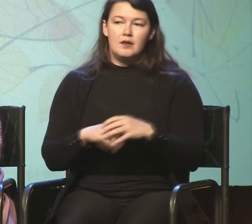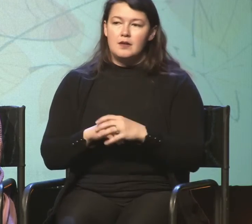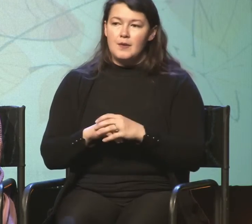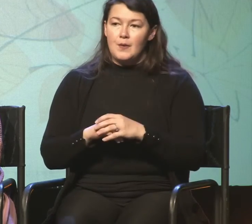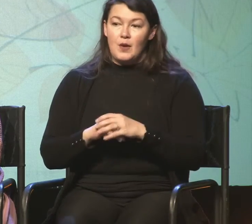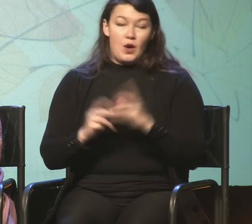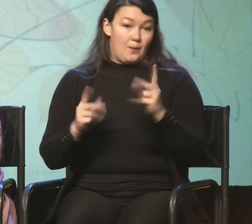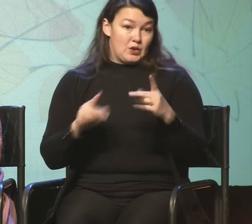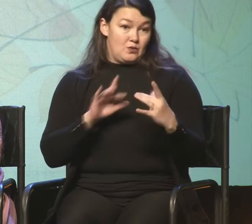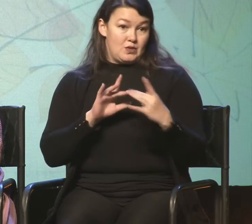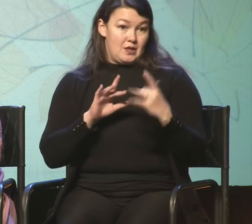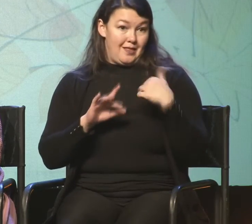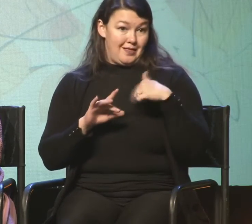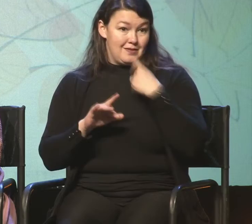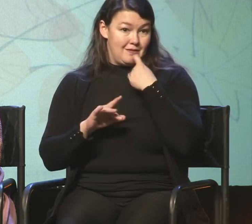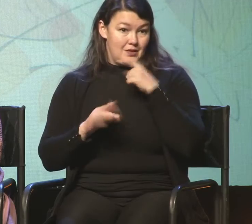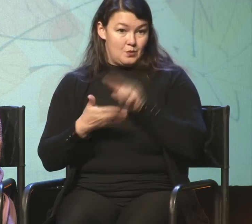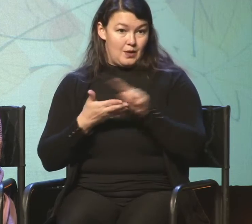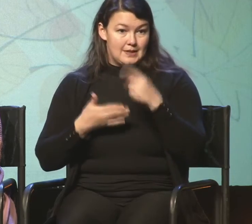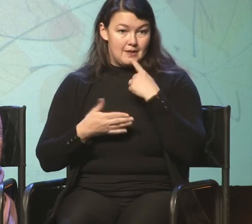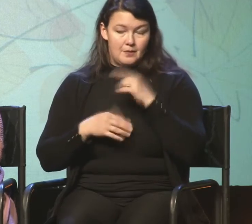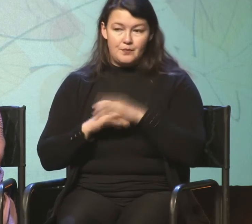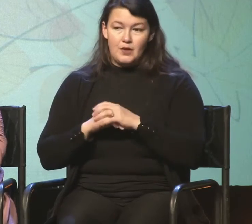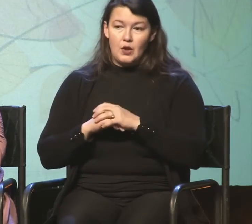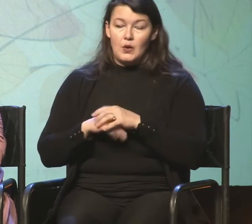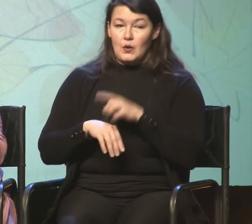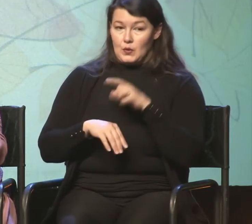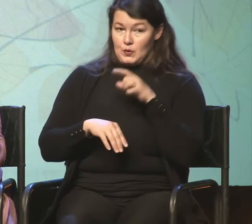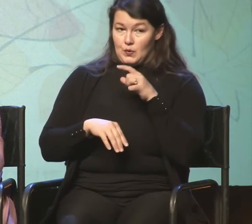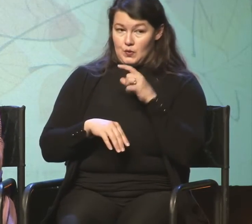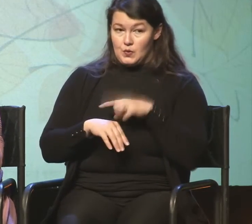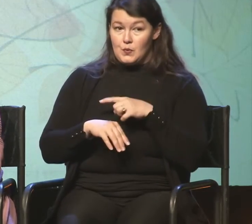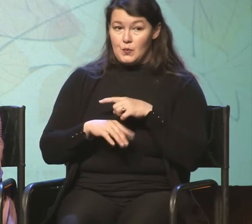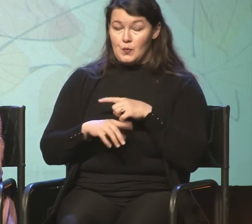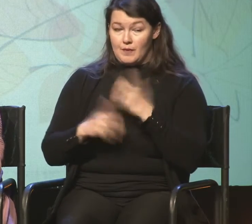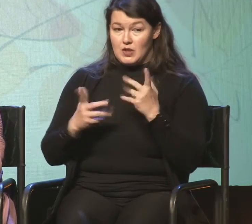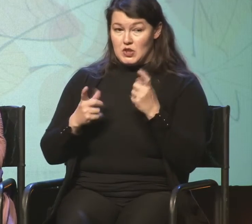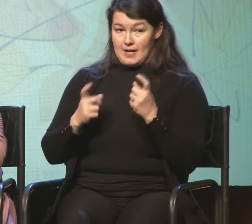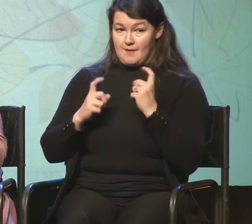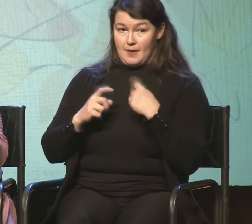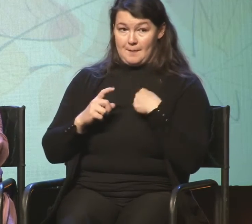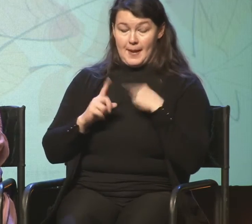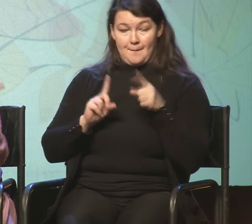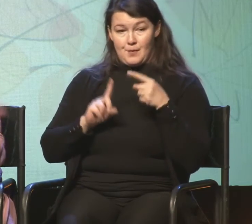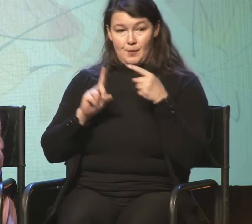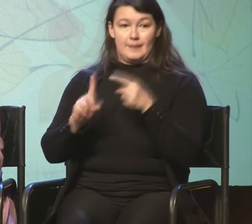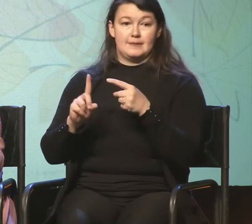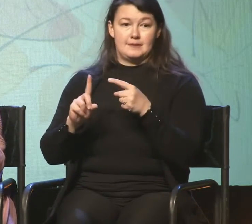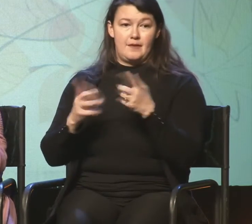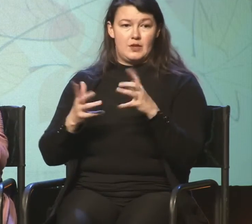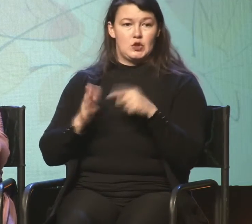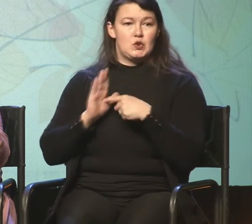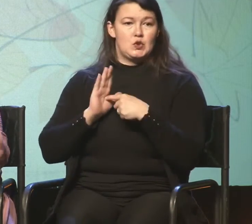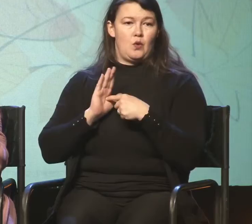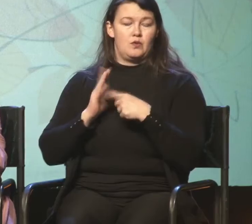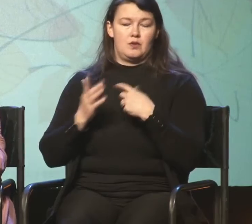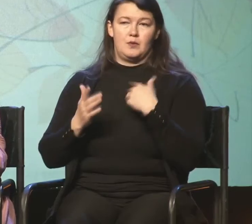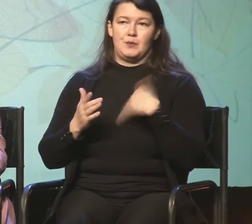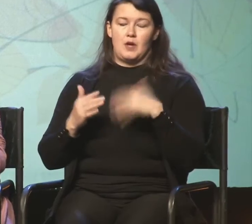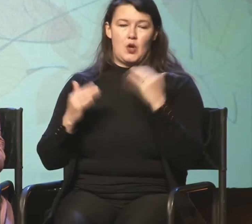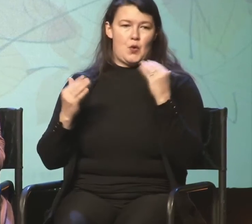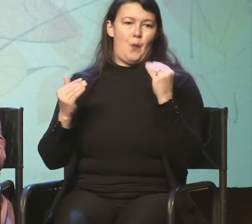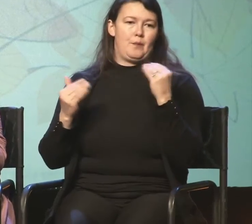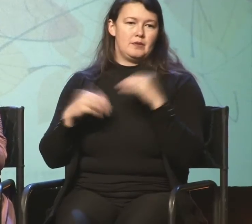someone reach out to me this week who said, you have given me purpose and you have shown me that there is